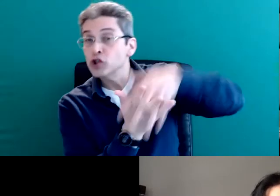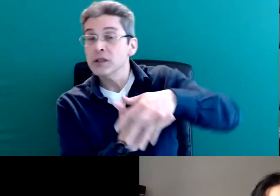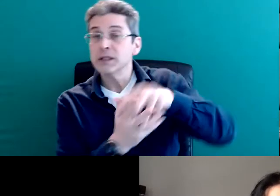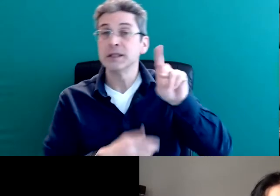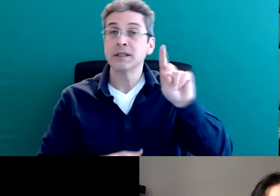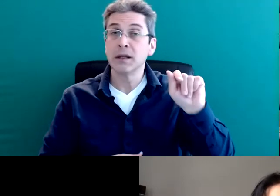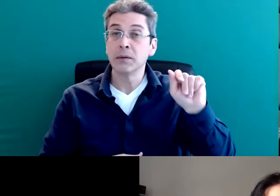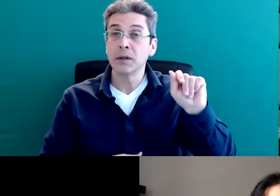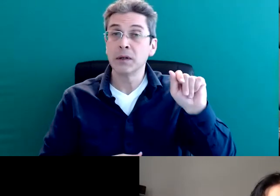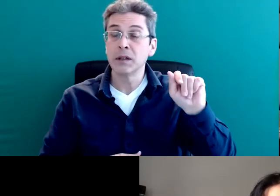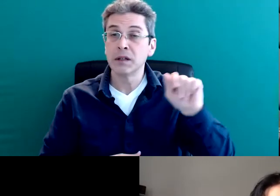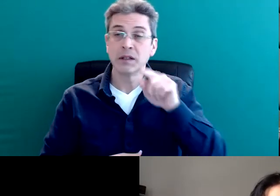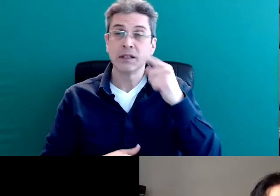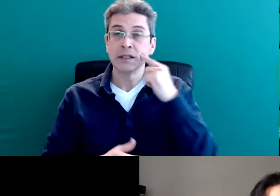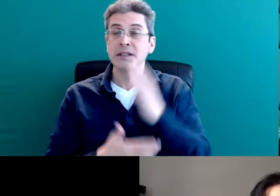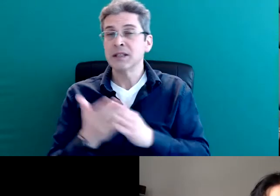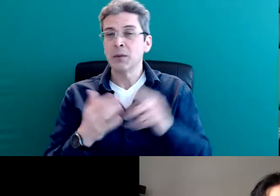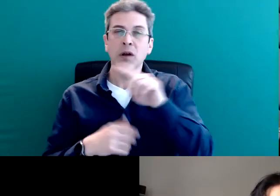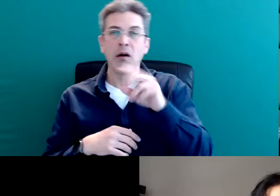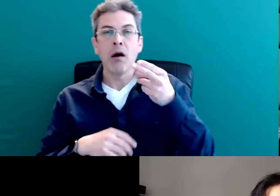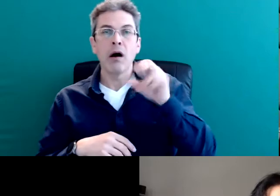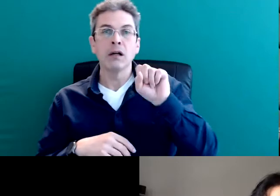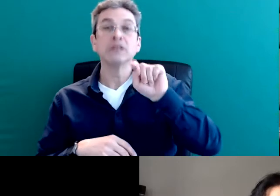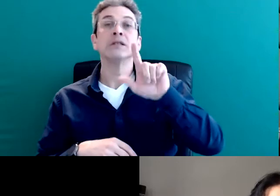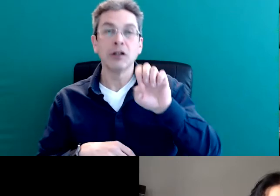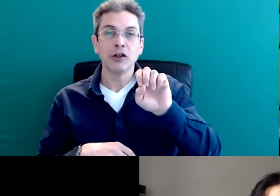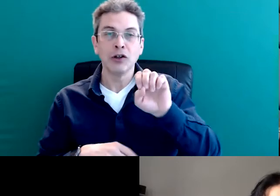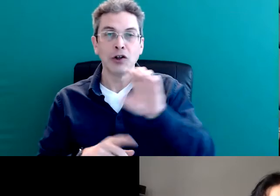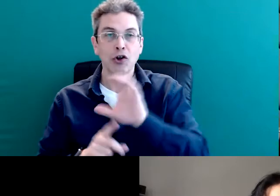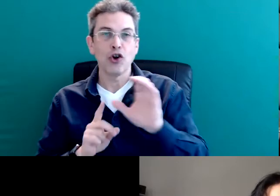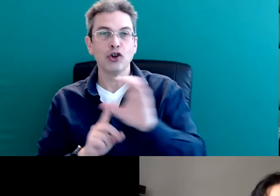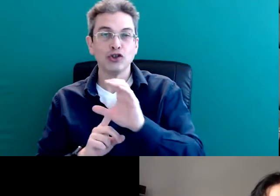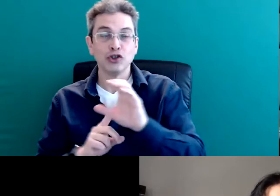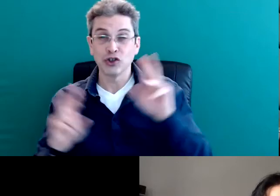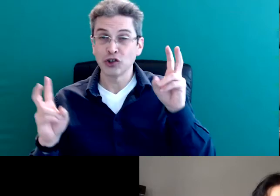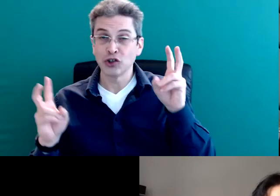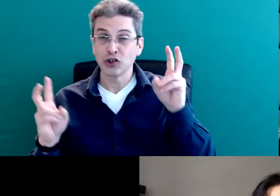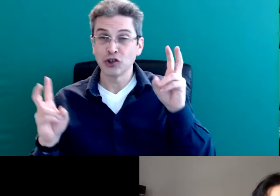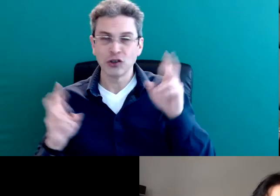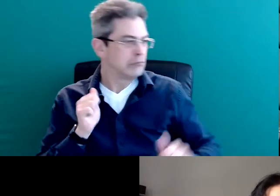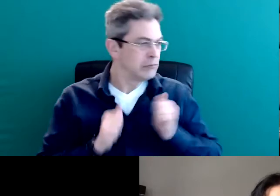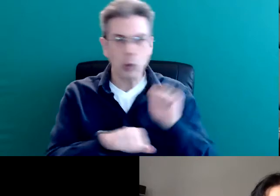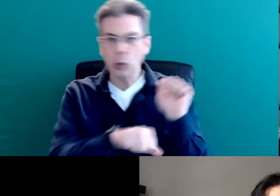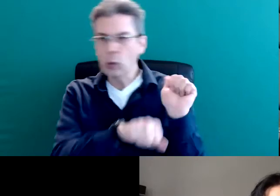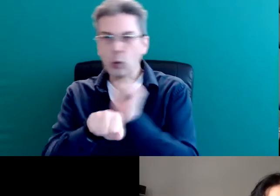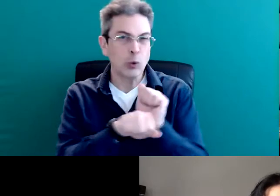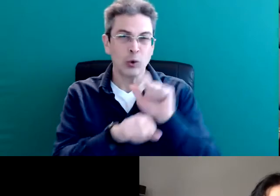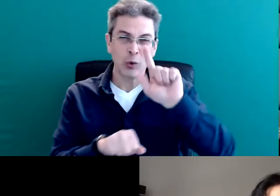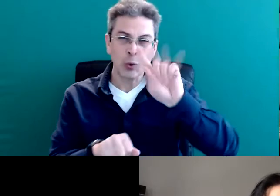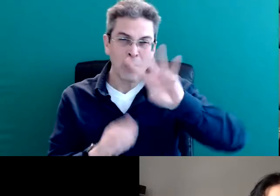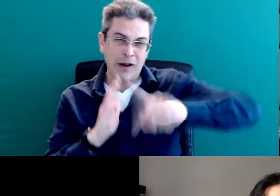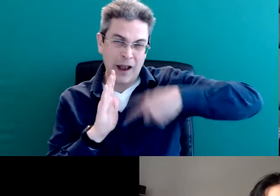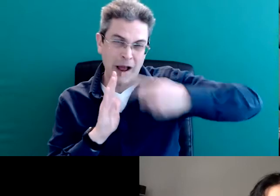When we think about people who are into hustle culture and working 24/7 just to provide for their daily needs, that